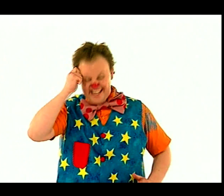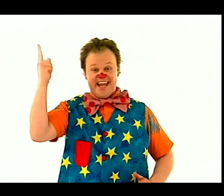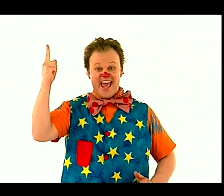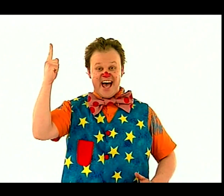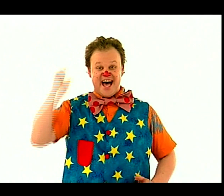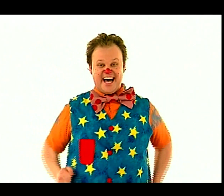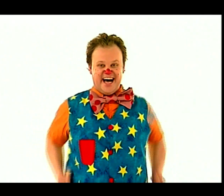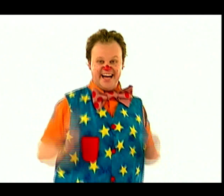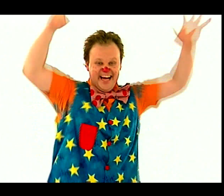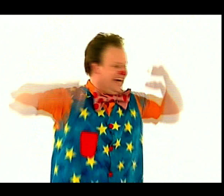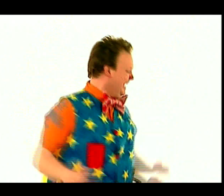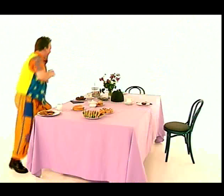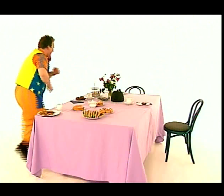idea.